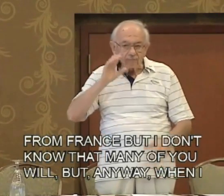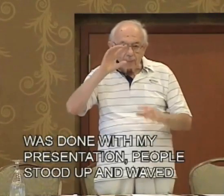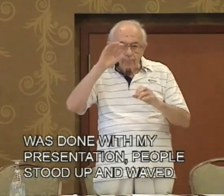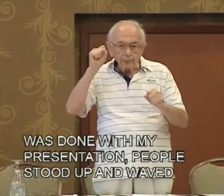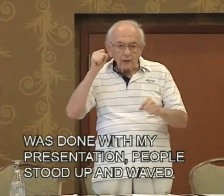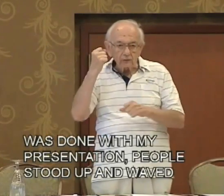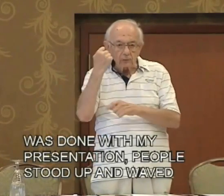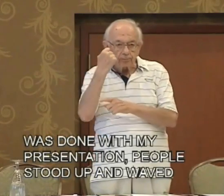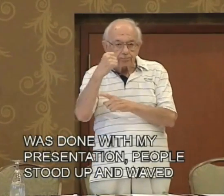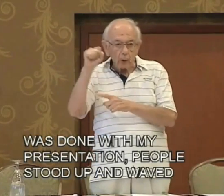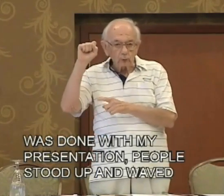people